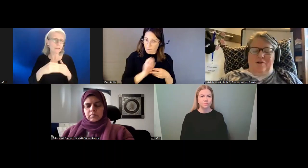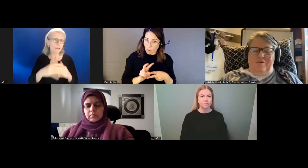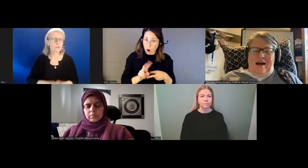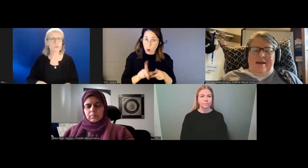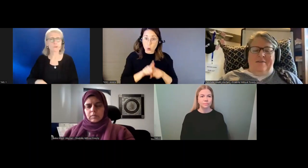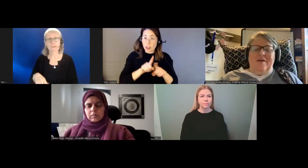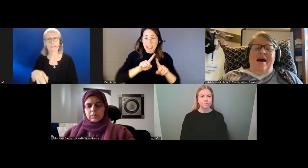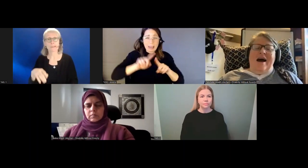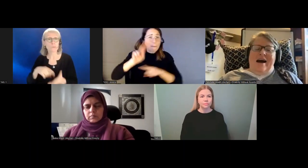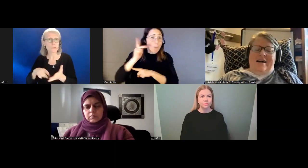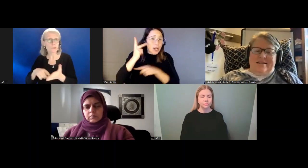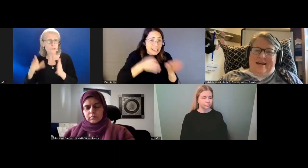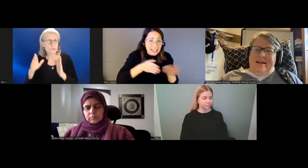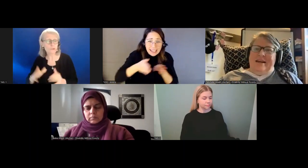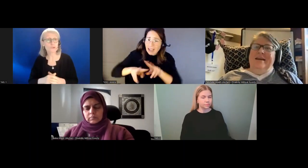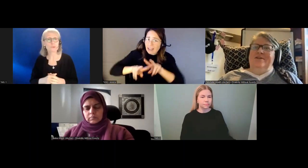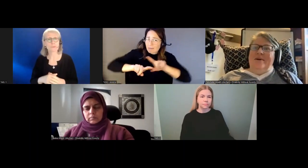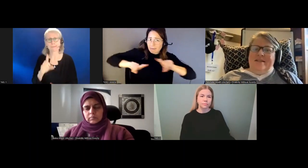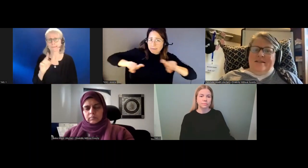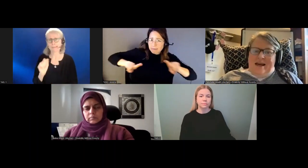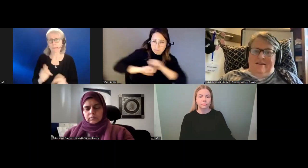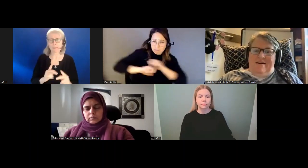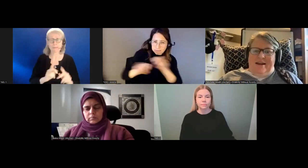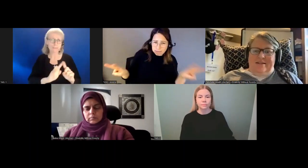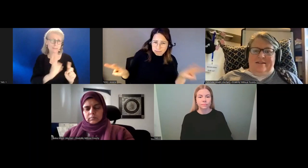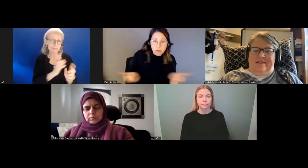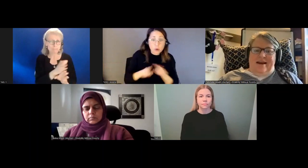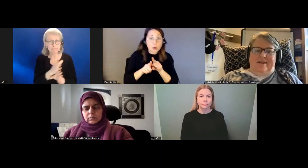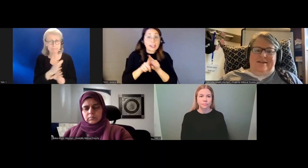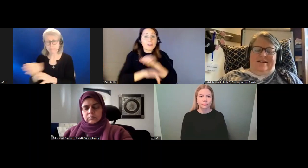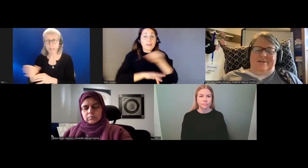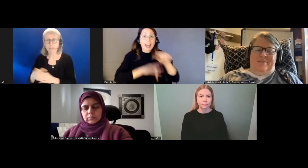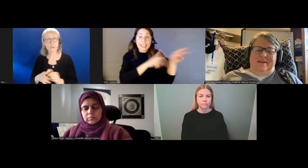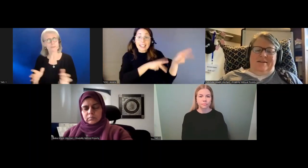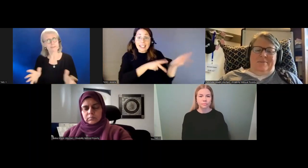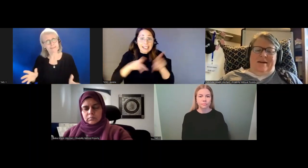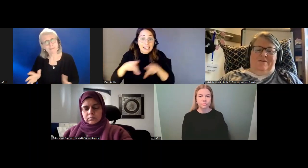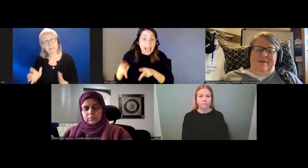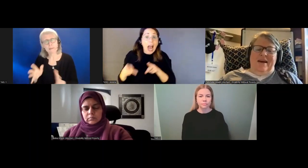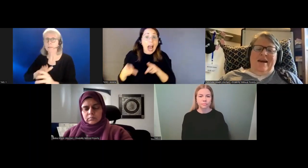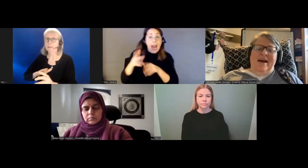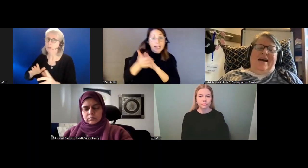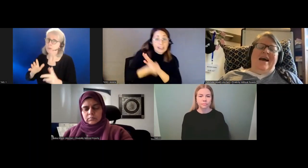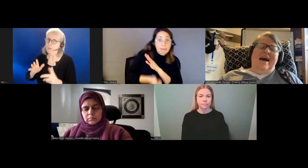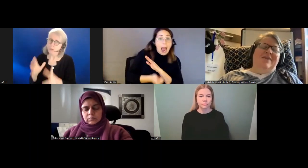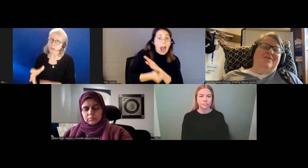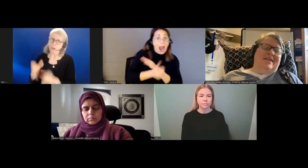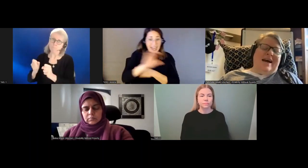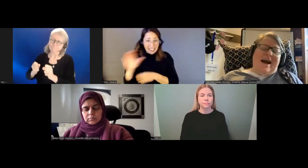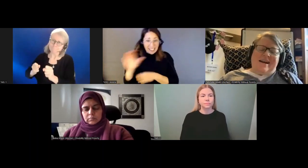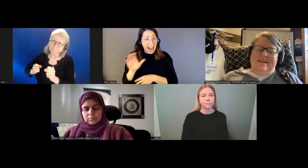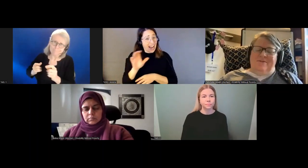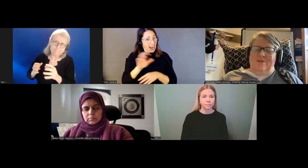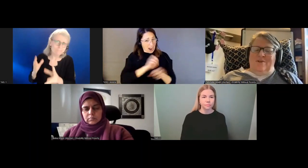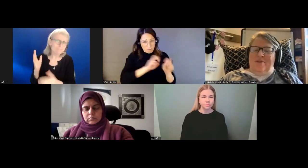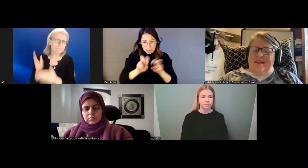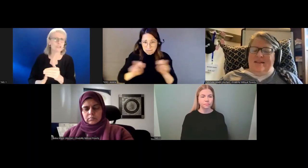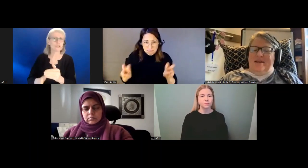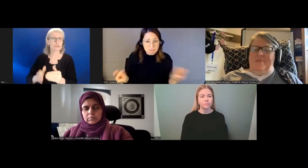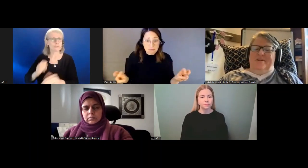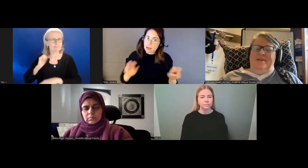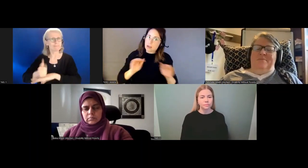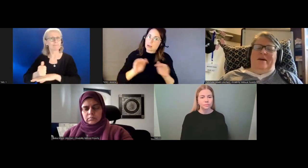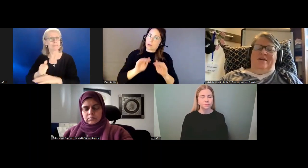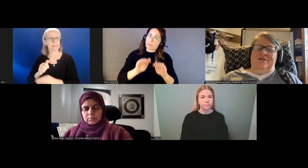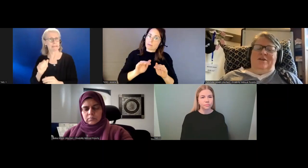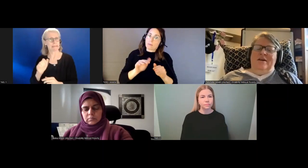every walk of life, asking to accelerate the Canada Disability Benefit and have this active and